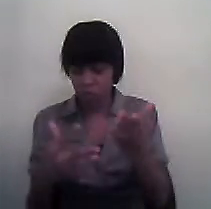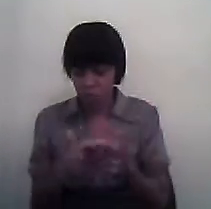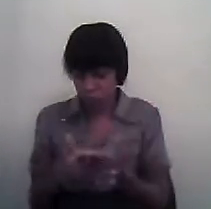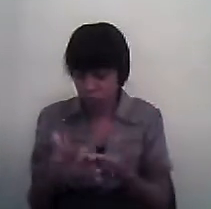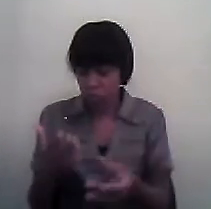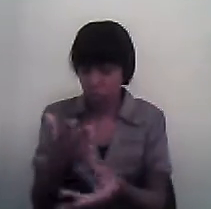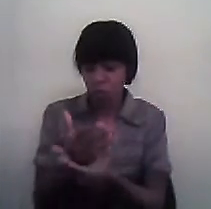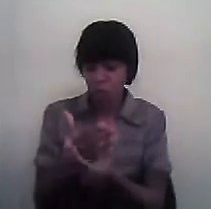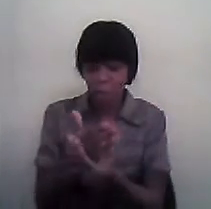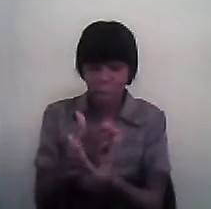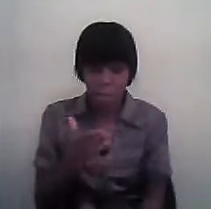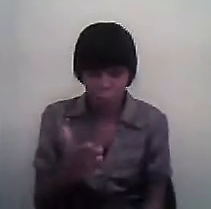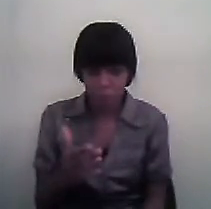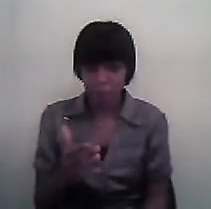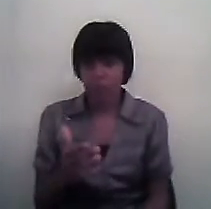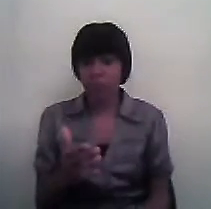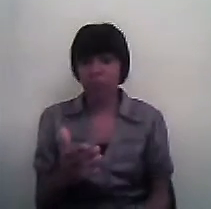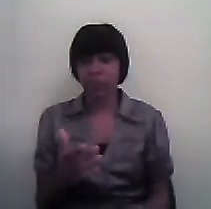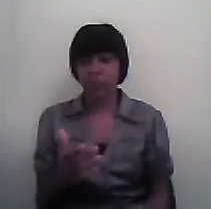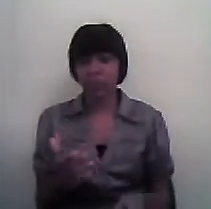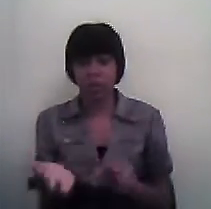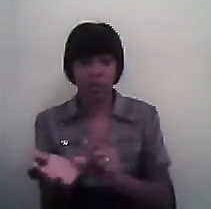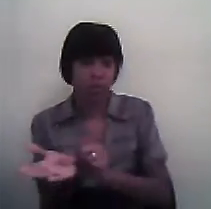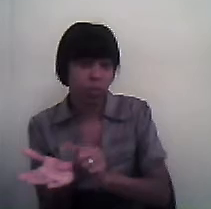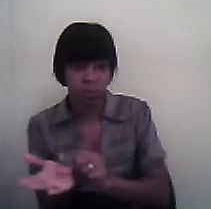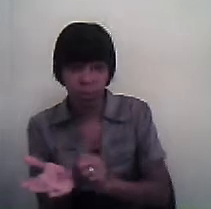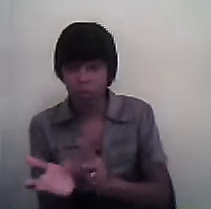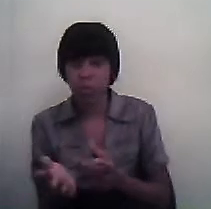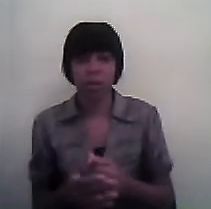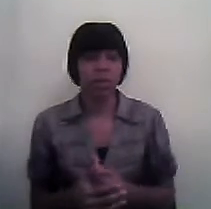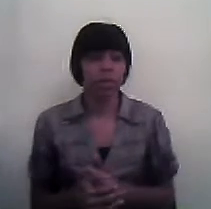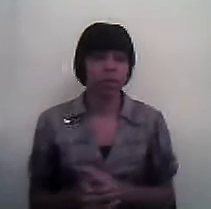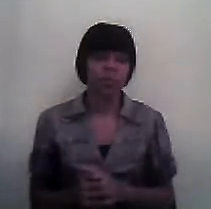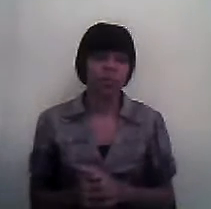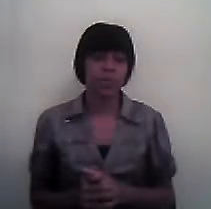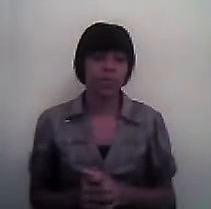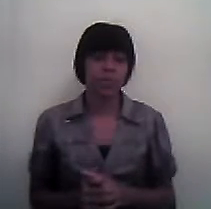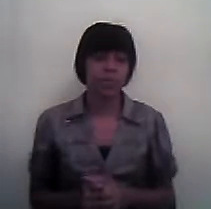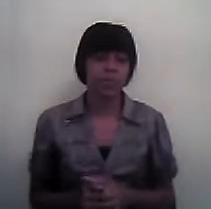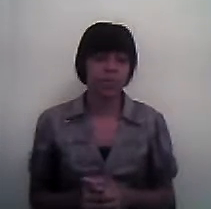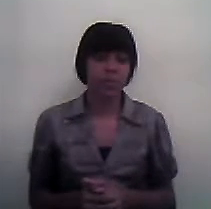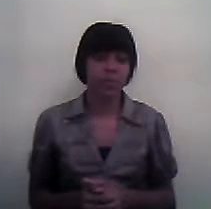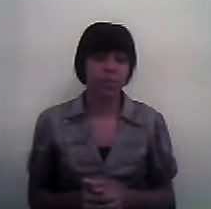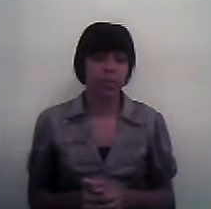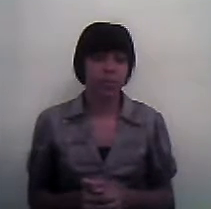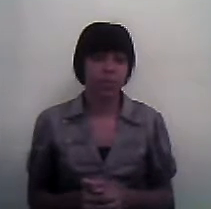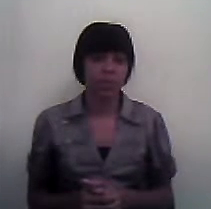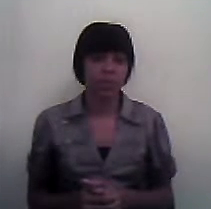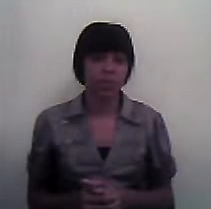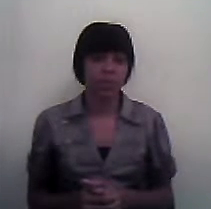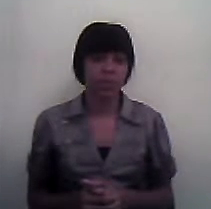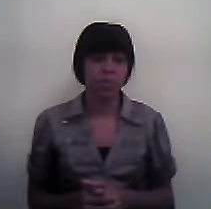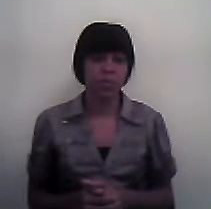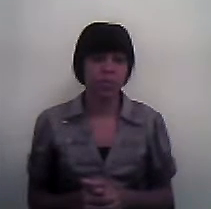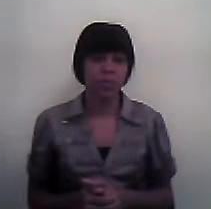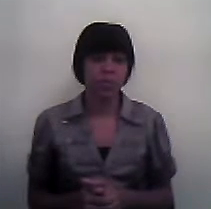web is secondhand and it tends to be a little watered down, and students really need to be more exposed to firsthand information and